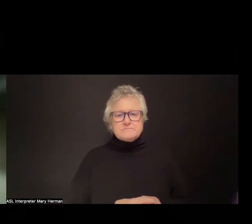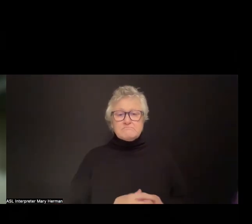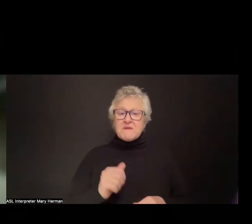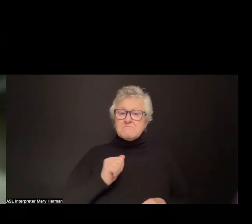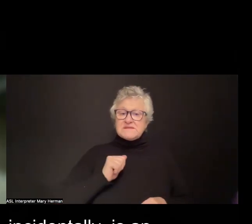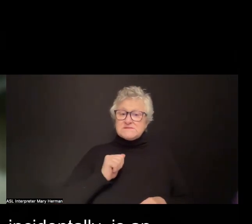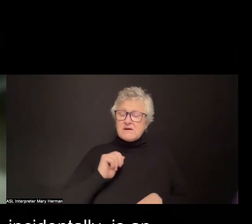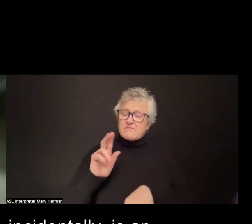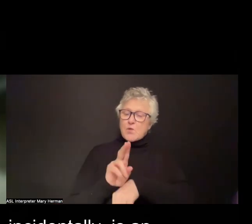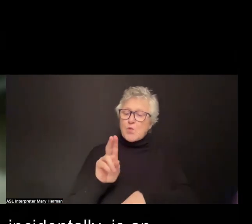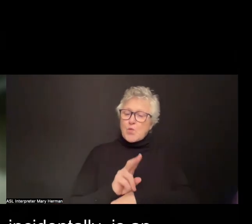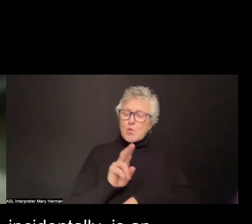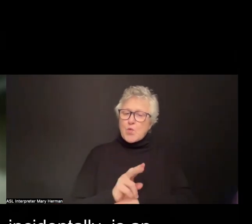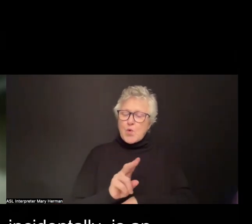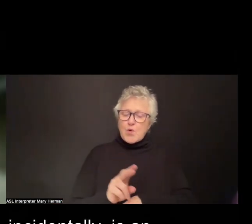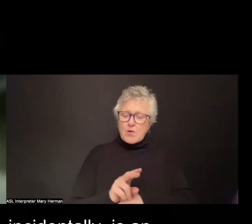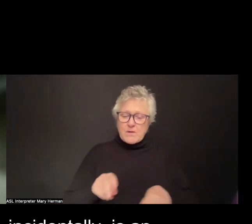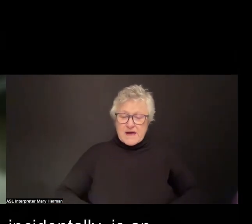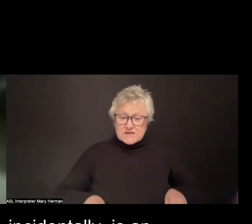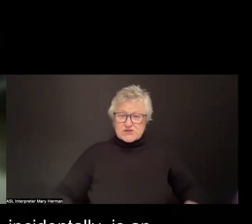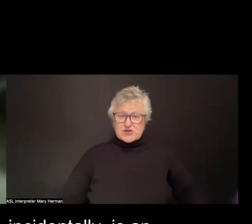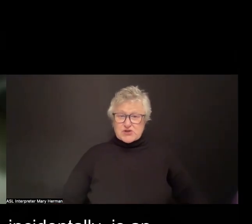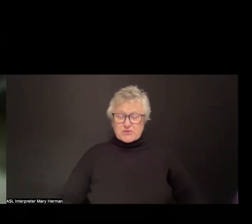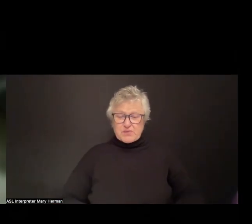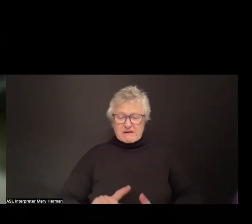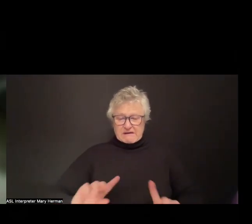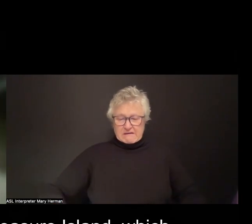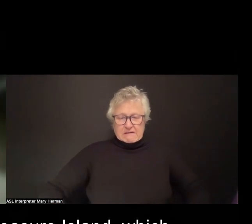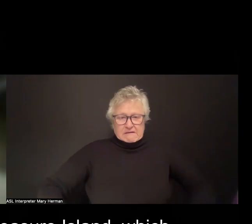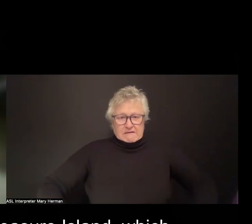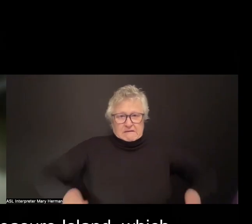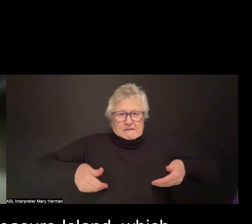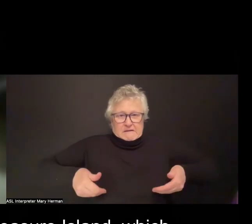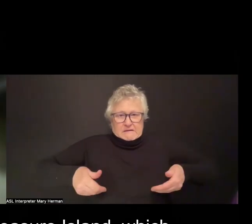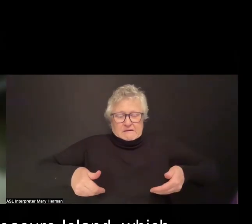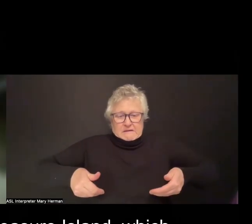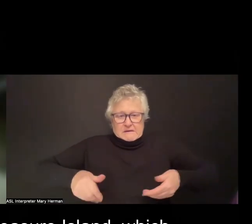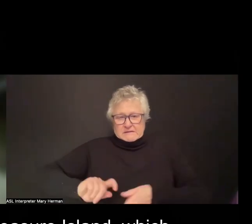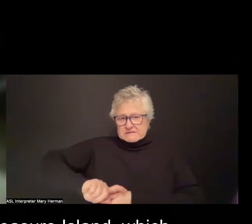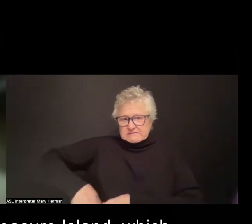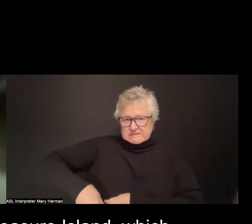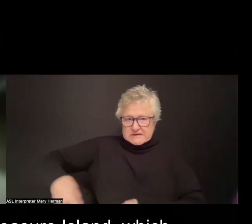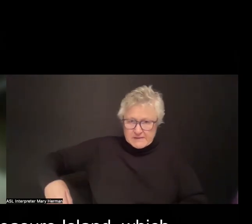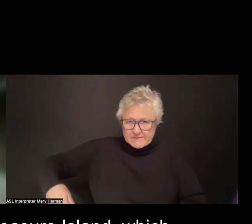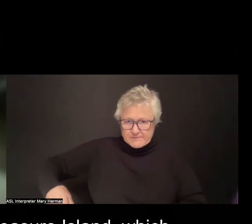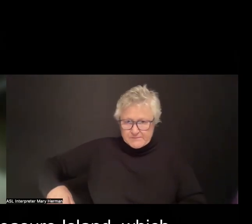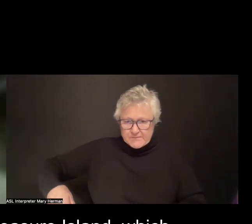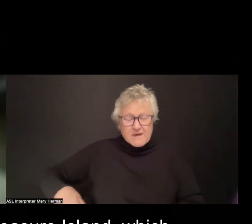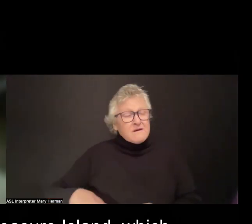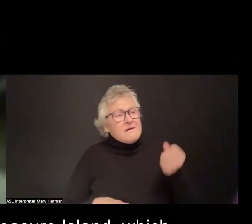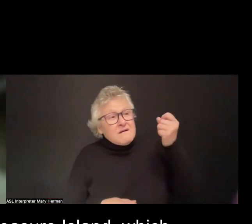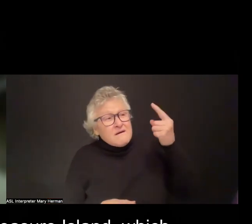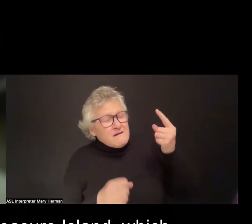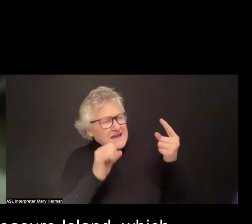feet. The apple barrel, incidentally, is an illusion. If you have read Treasure Island, which is kind of the